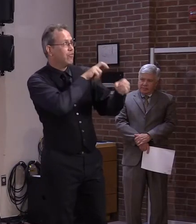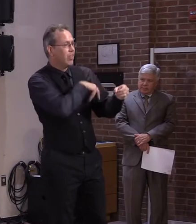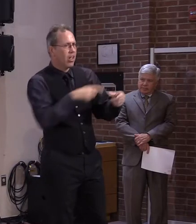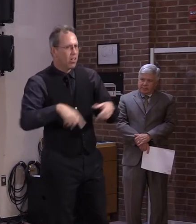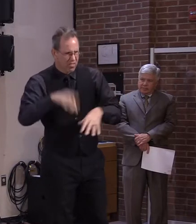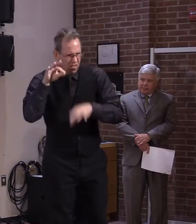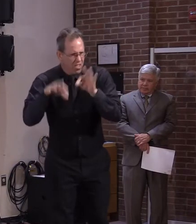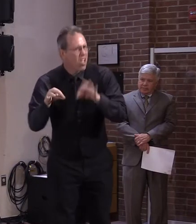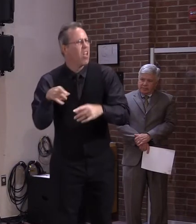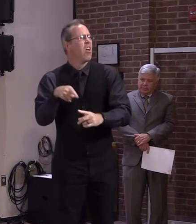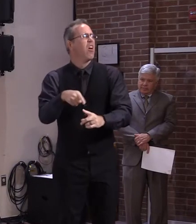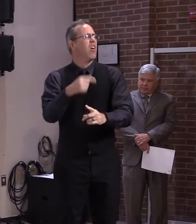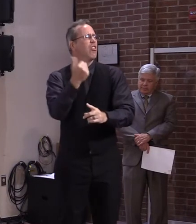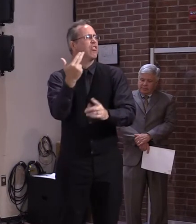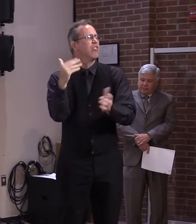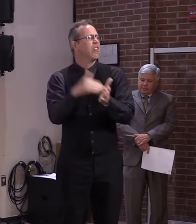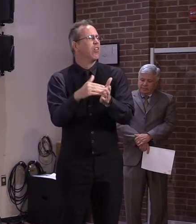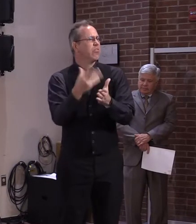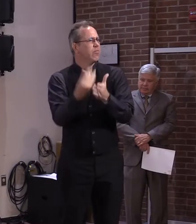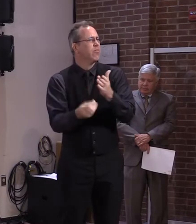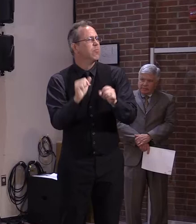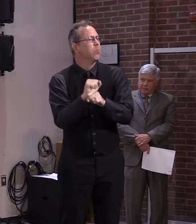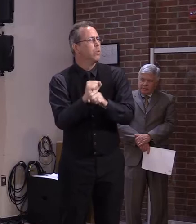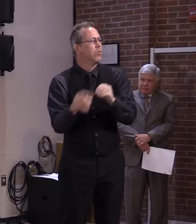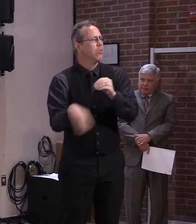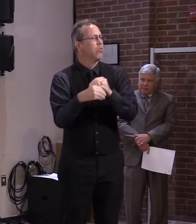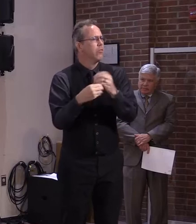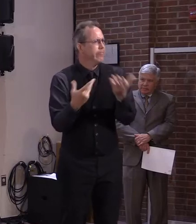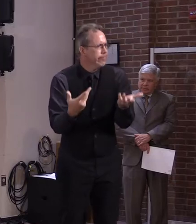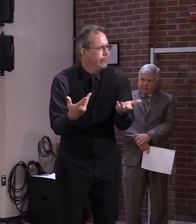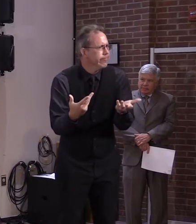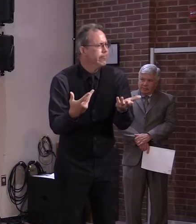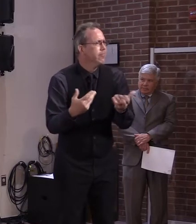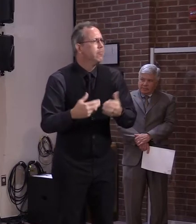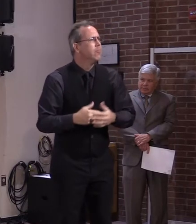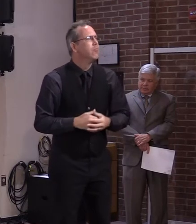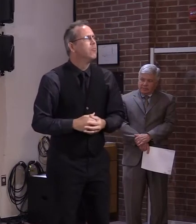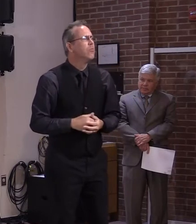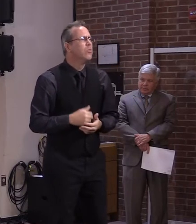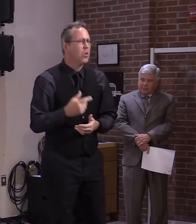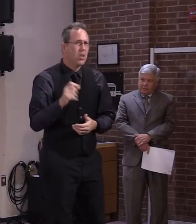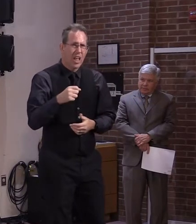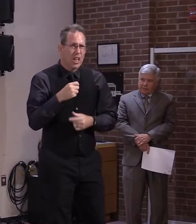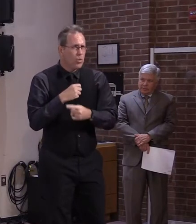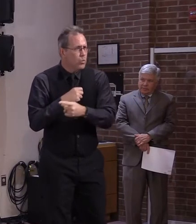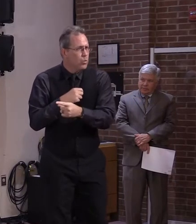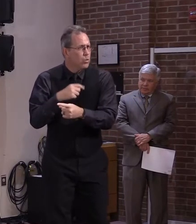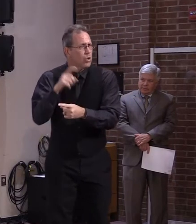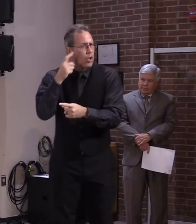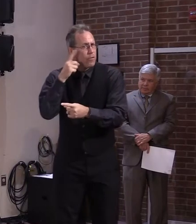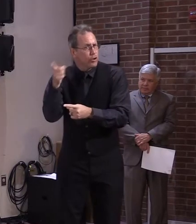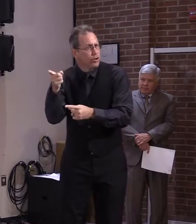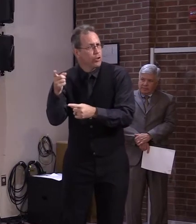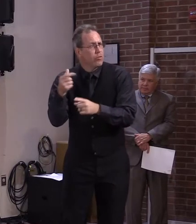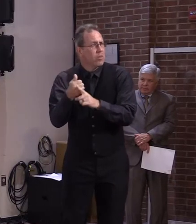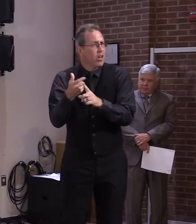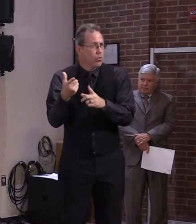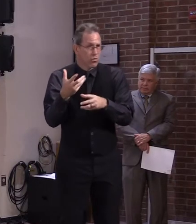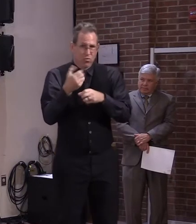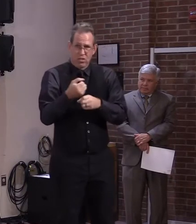governor, how do you know the statistics you're given each week on deaths, on vaccinations, on